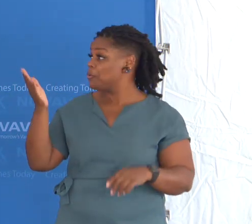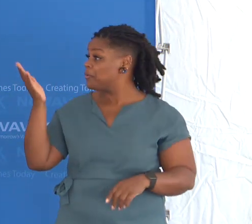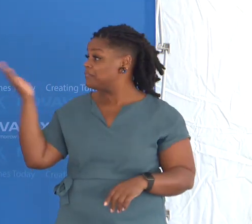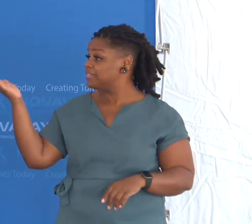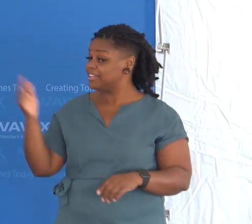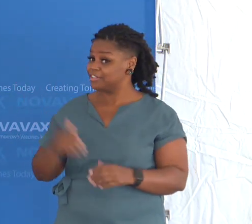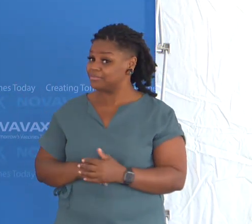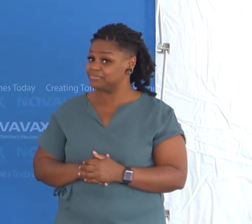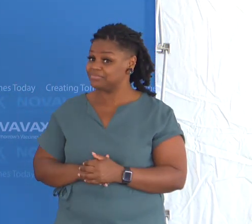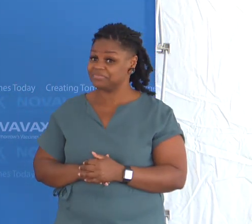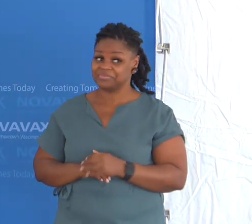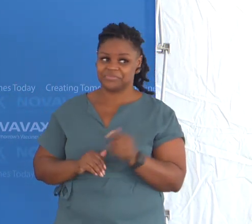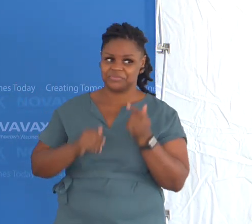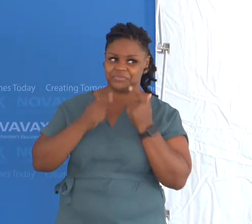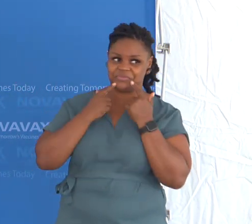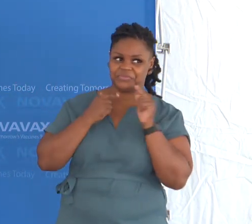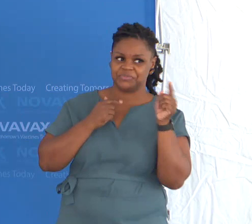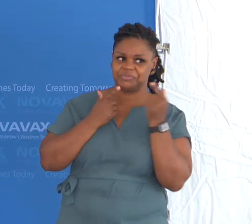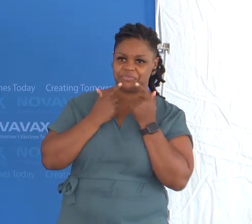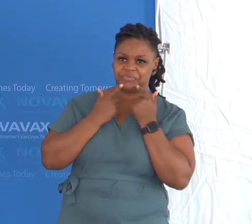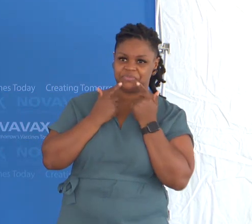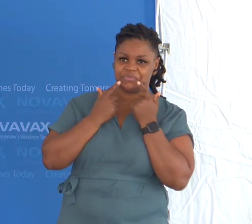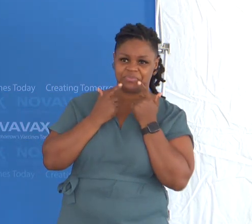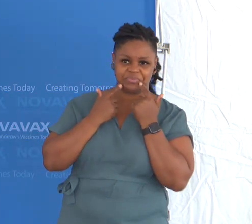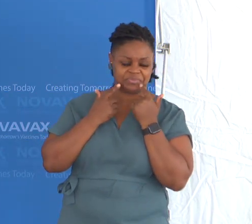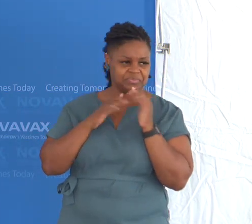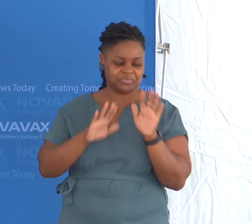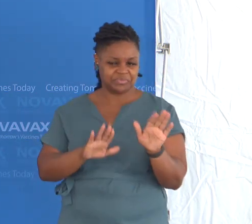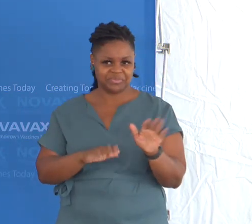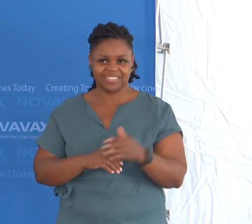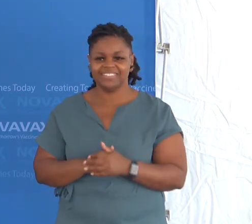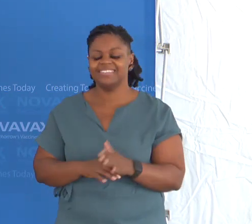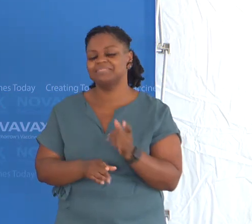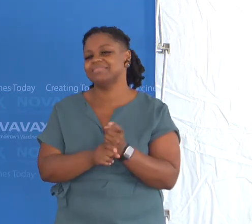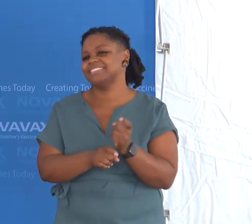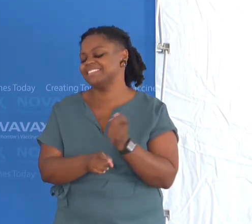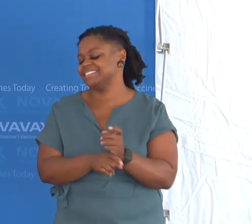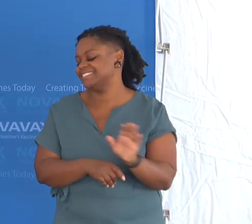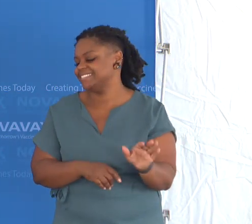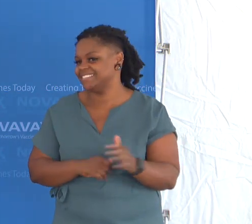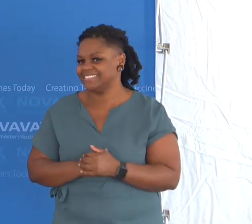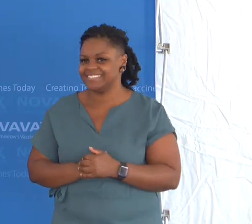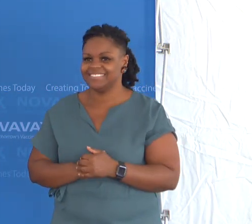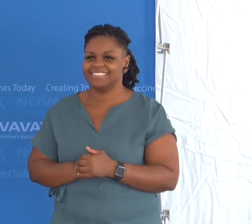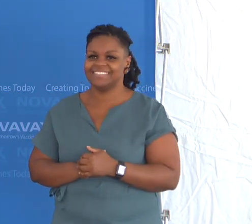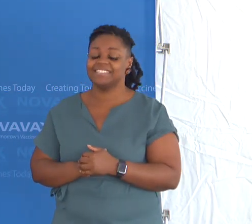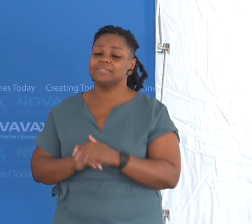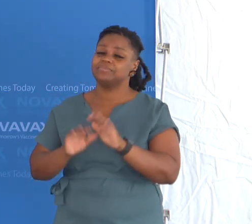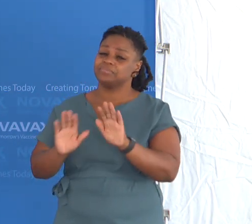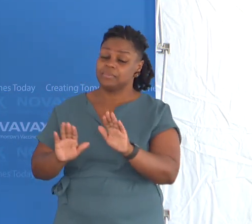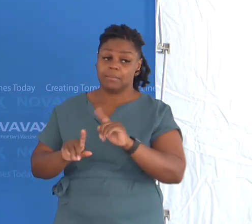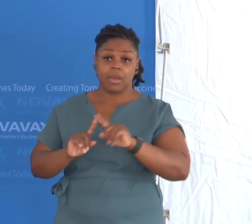I don't think they'll let me do that. Sorry. We do have Q&A.